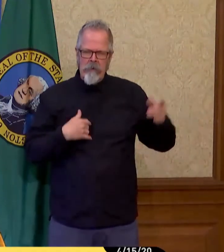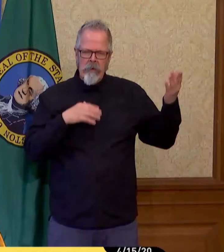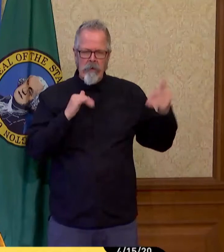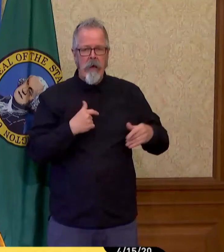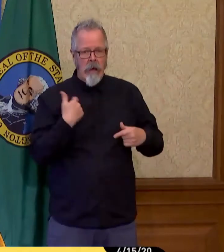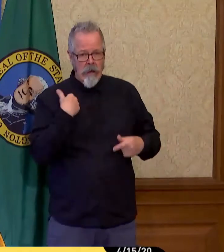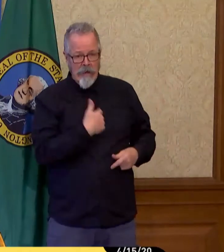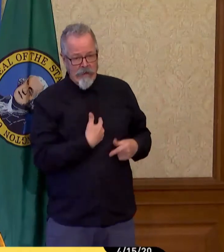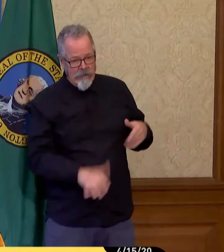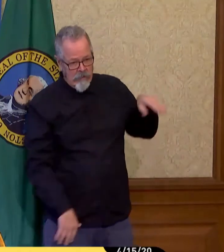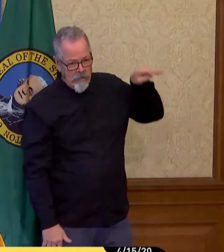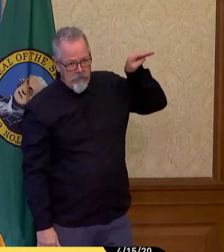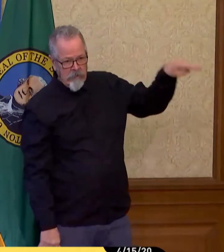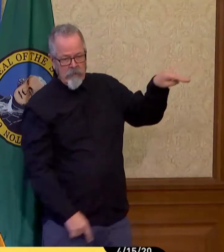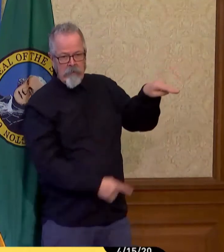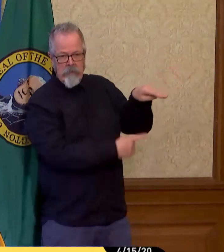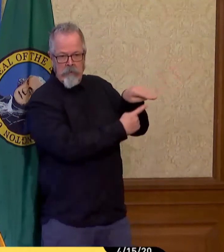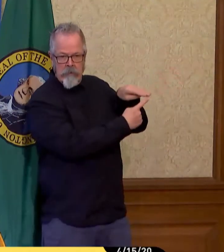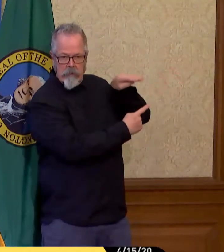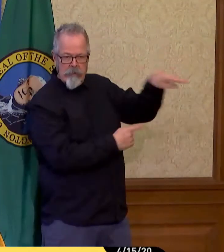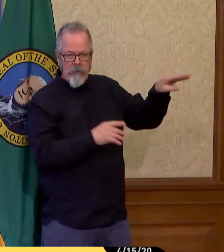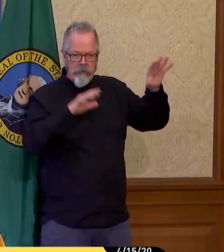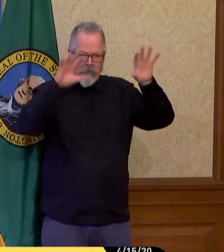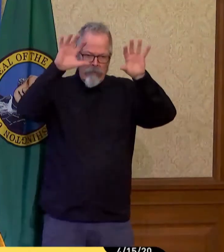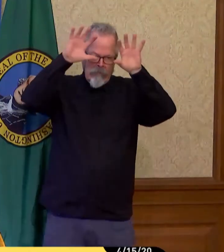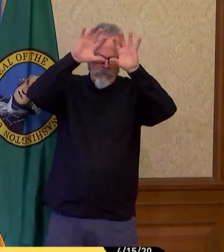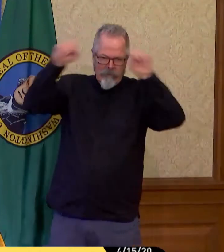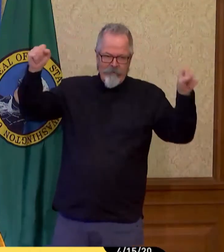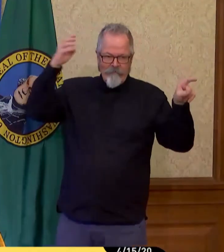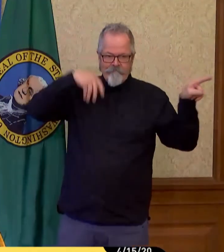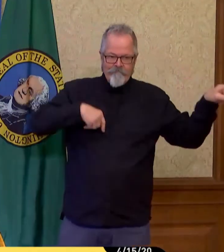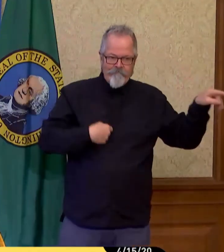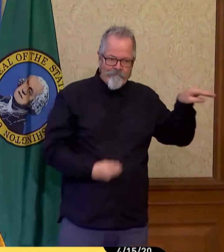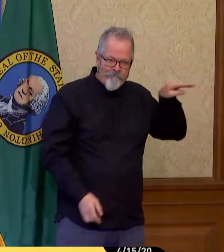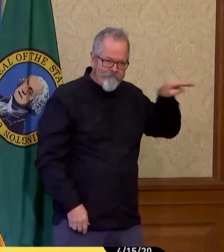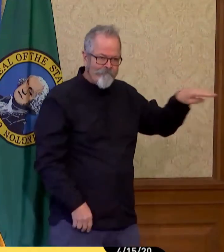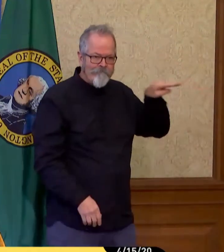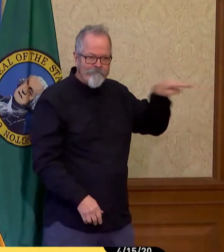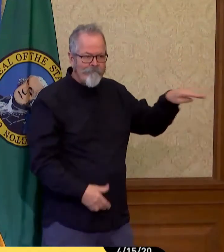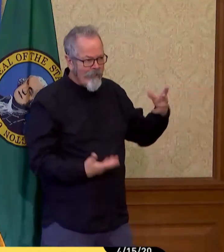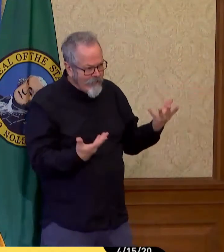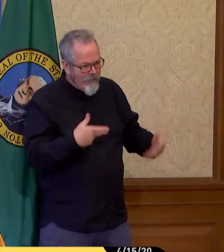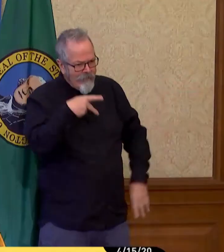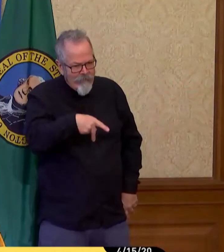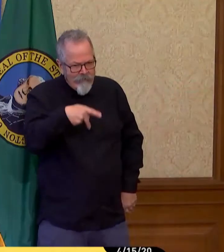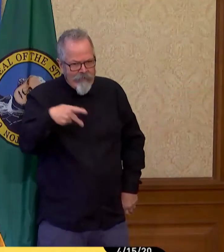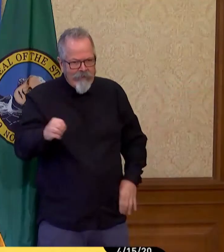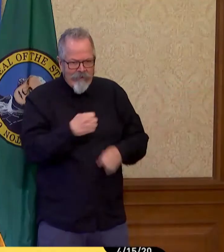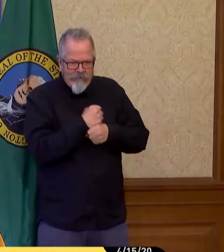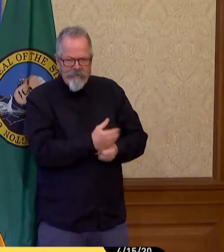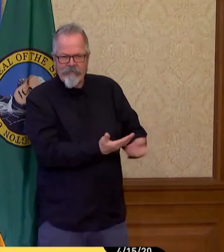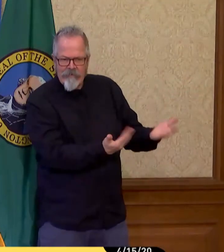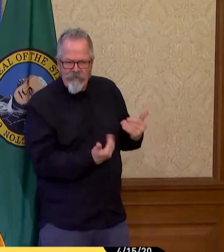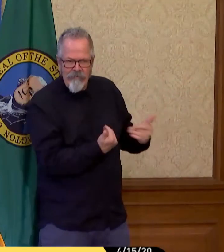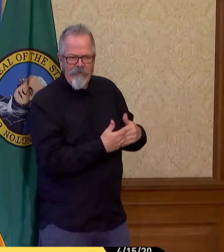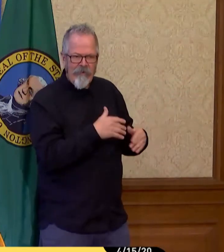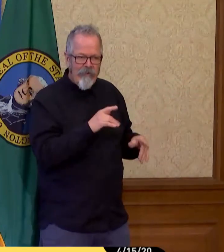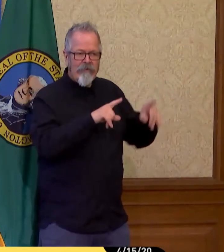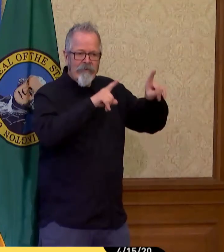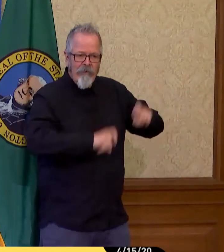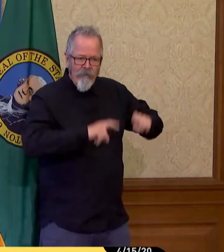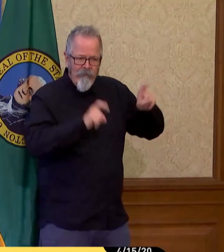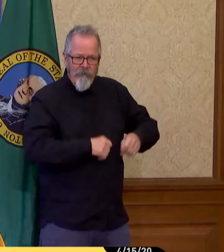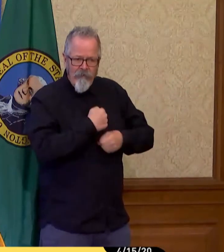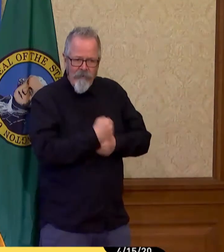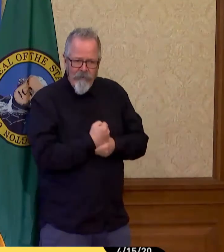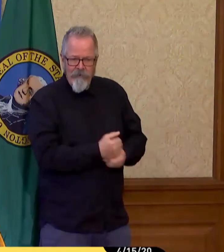that can help the whole nation. Every governor is struggling with these challenges to one degree and another. And that's why we're